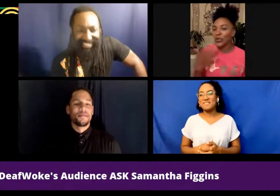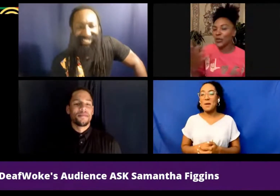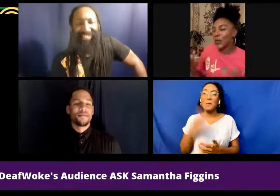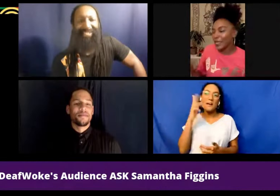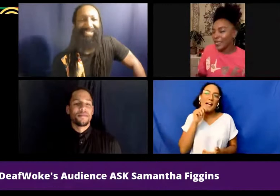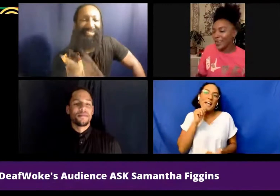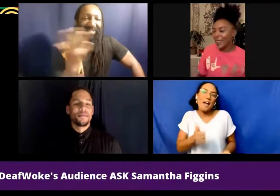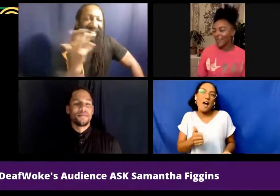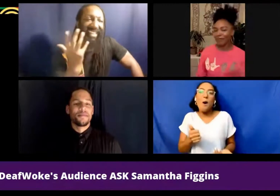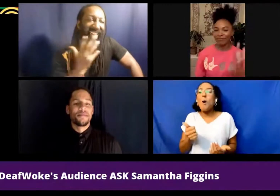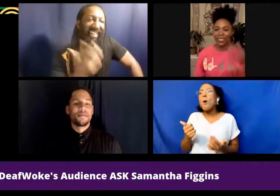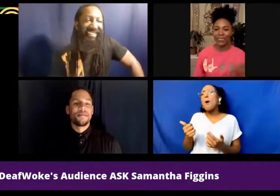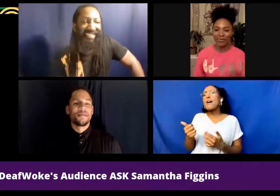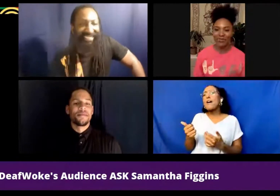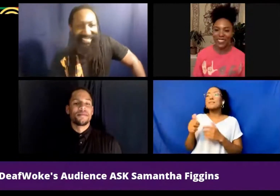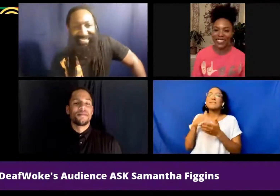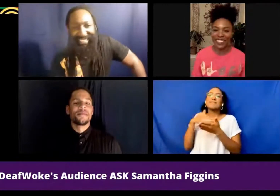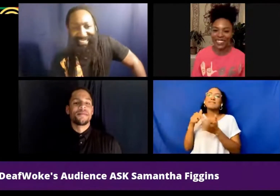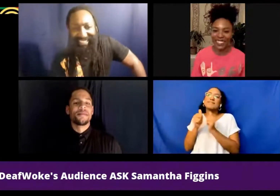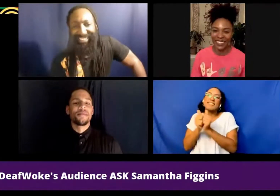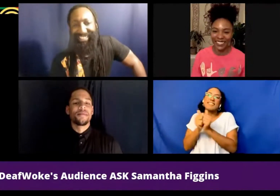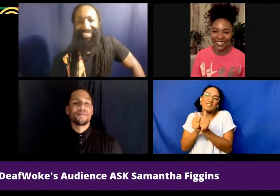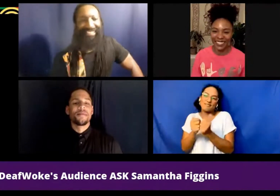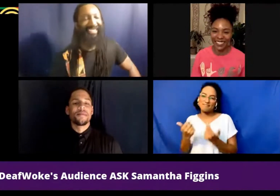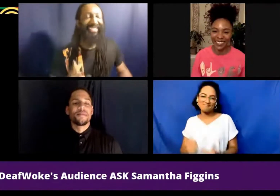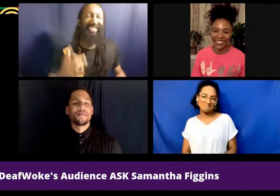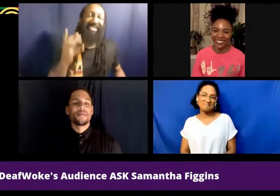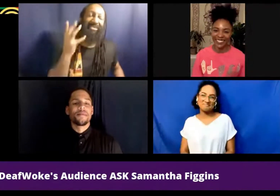Or we just do duets together. Yeah.